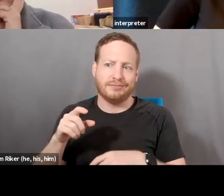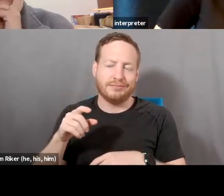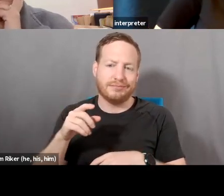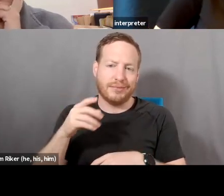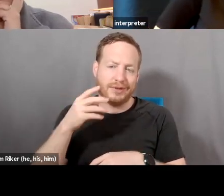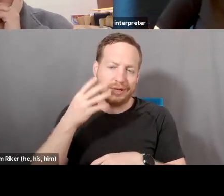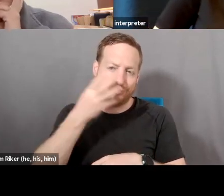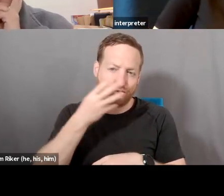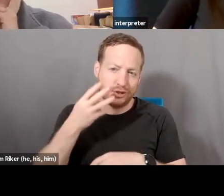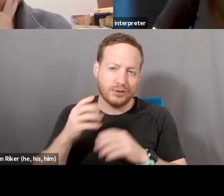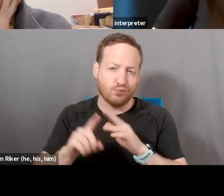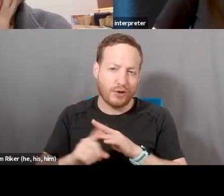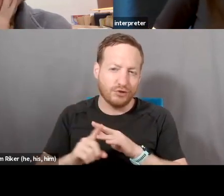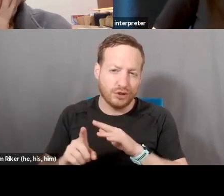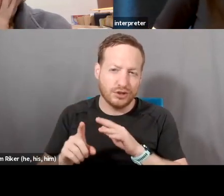blind people.